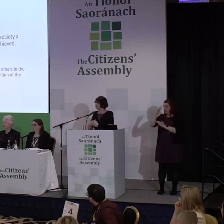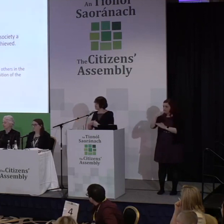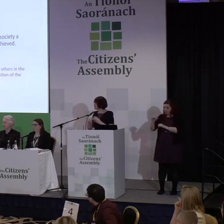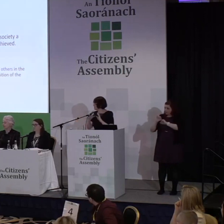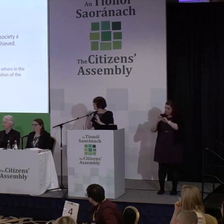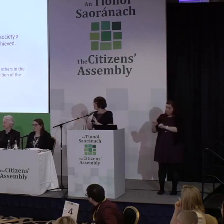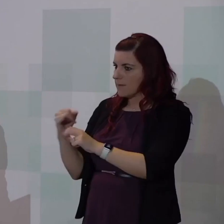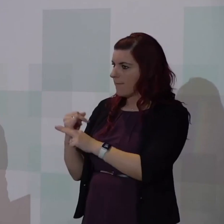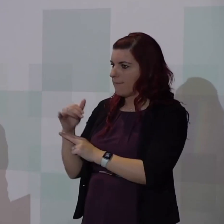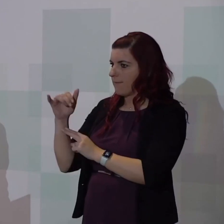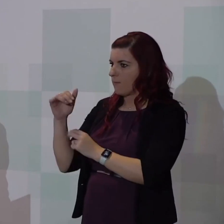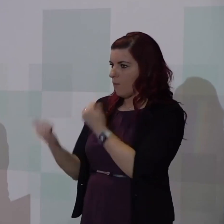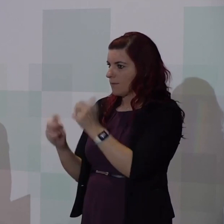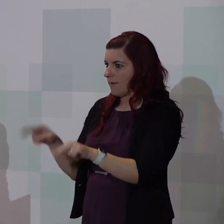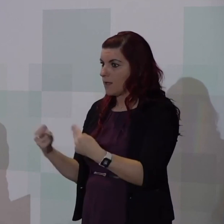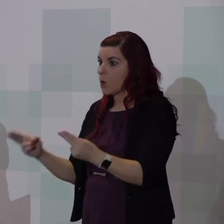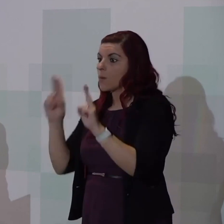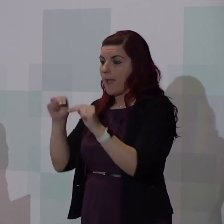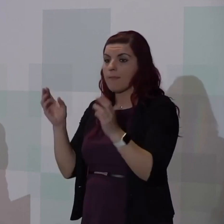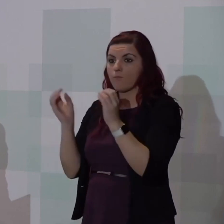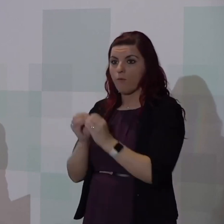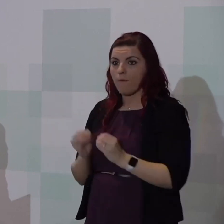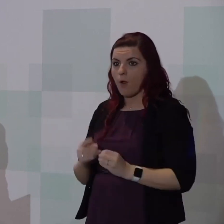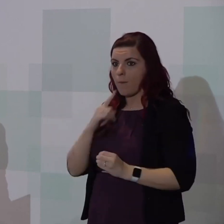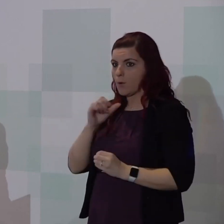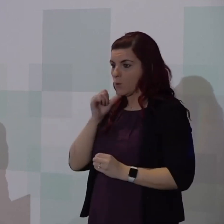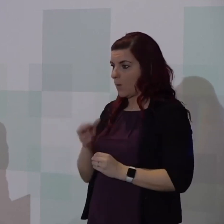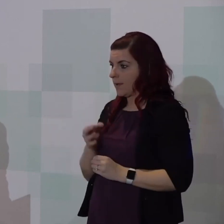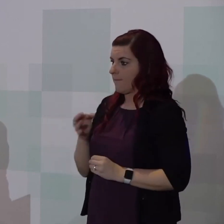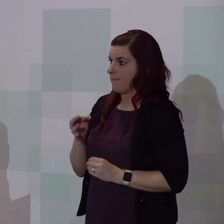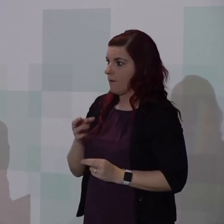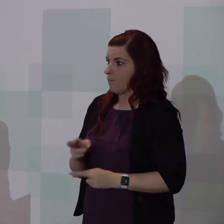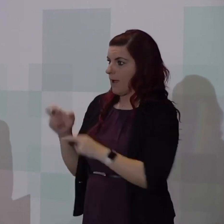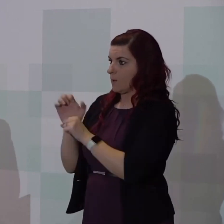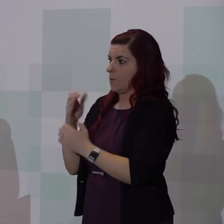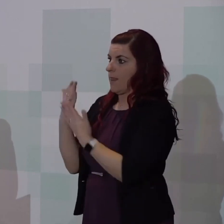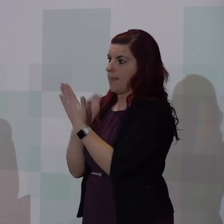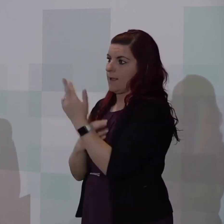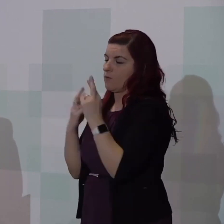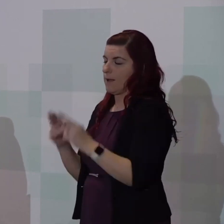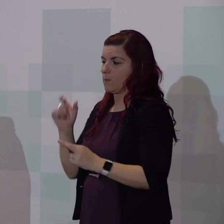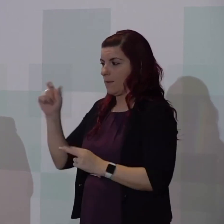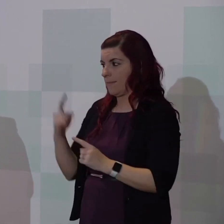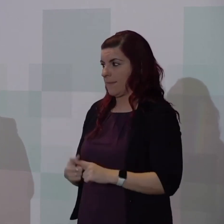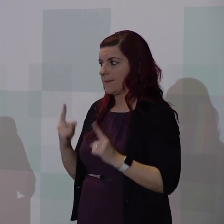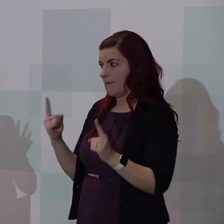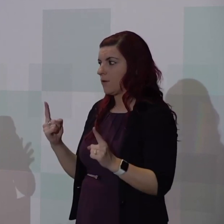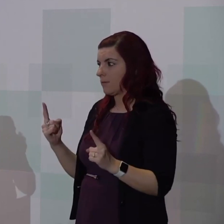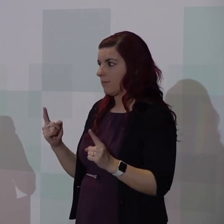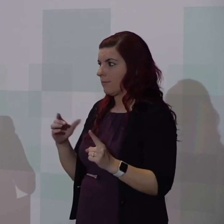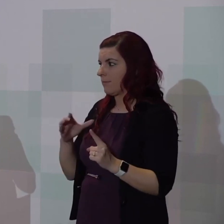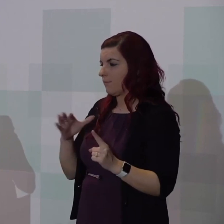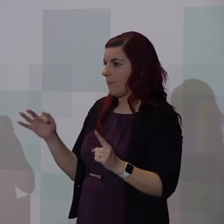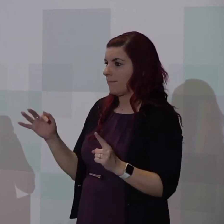enforceable in the courts. They can be referred to, but they can't give rise to legal rights. So it's quite different from what